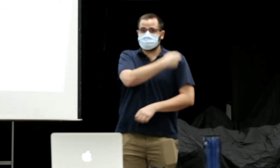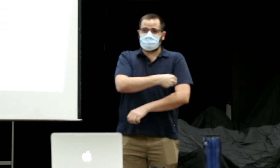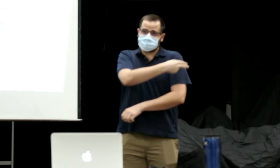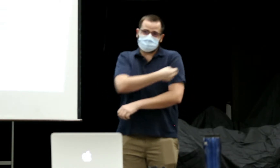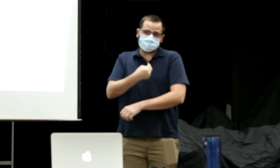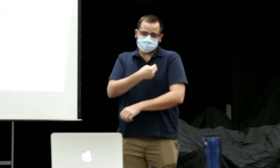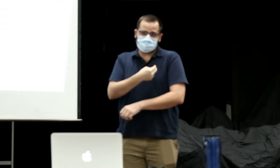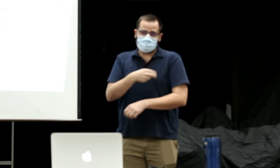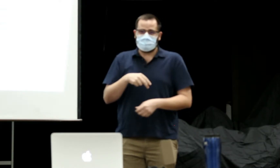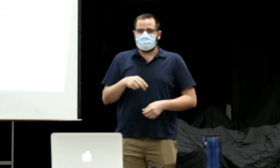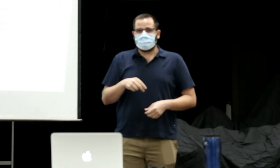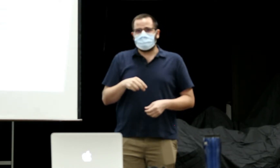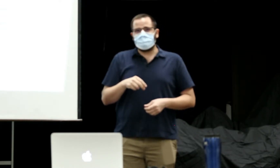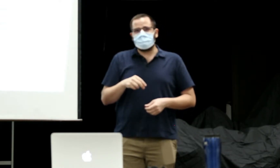I work at Valley Children's Hospital.